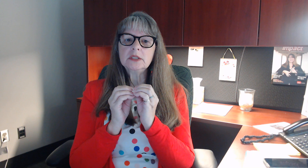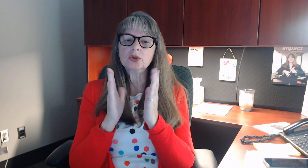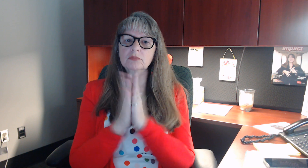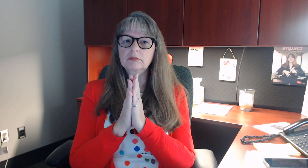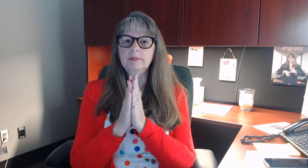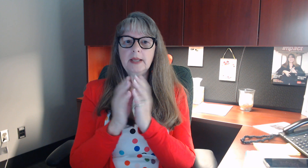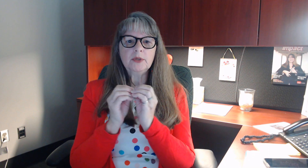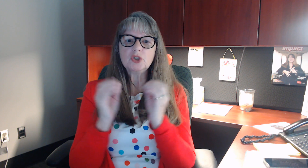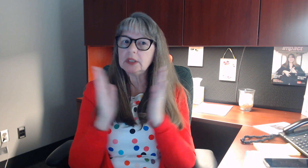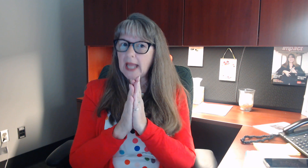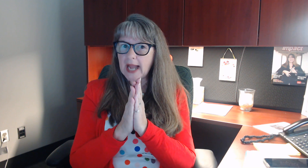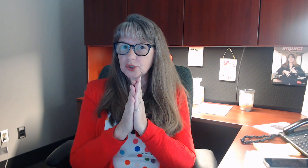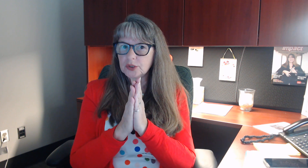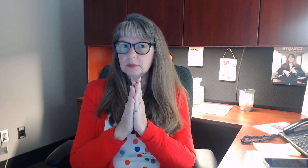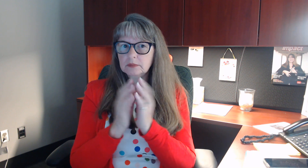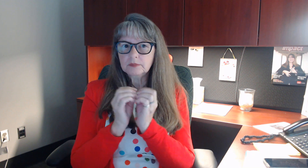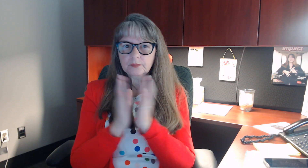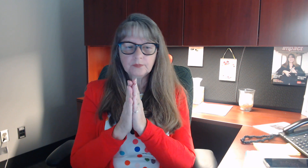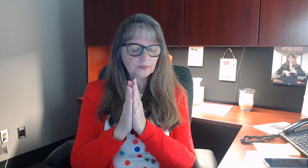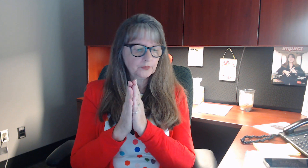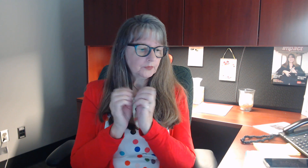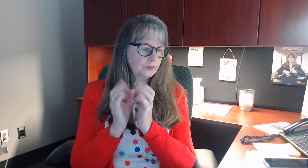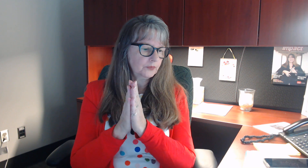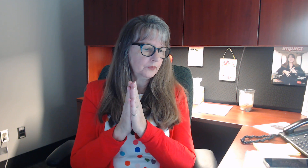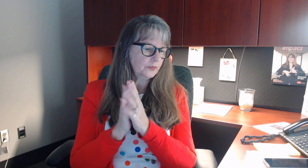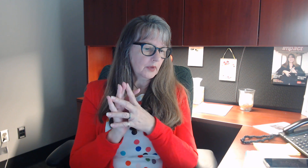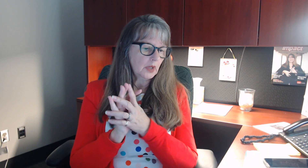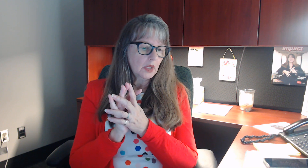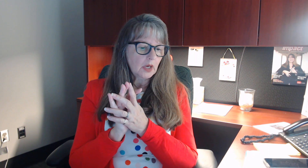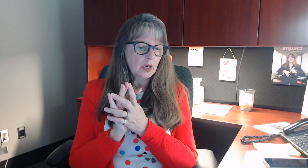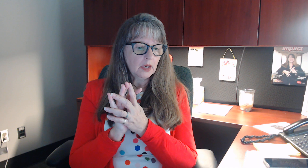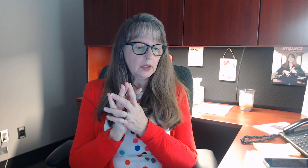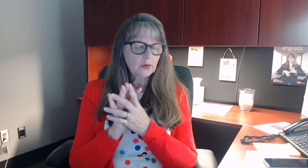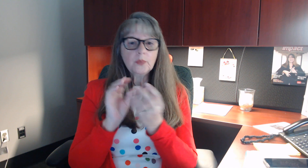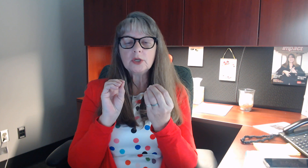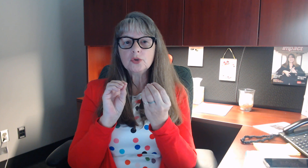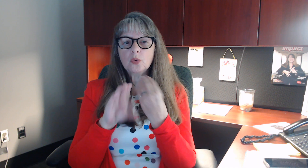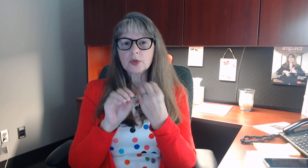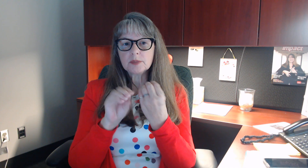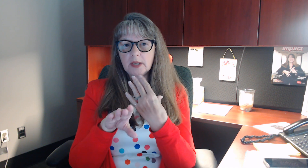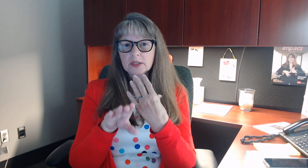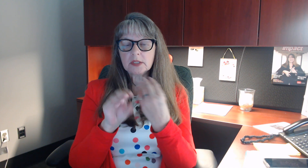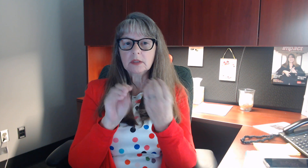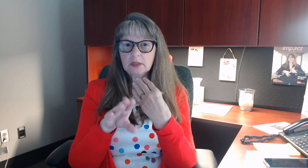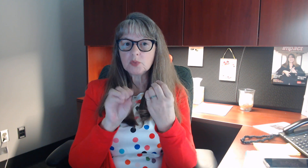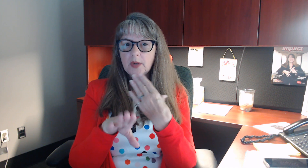man, we just clashed. We can do correspondence. This way we